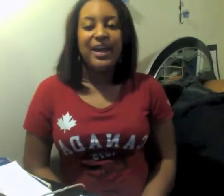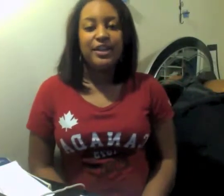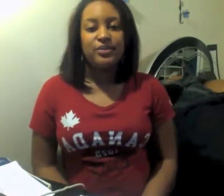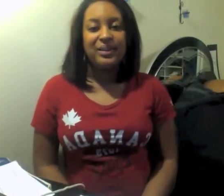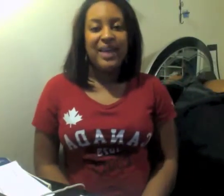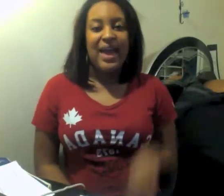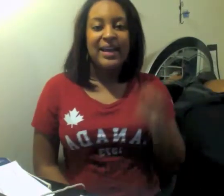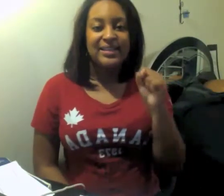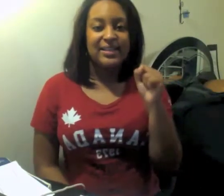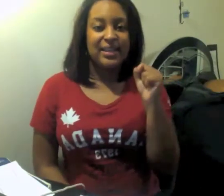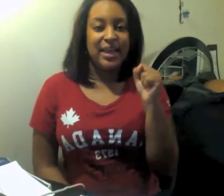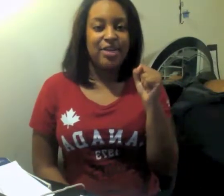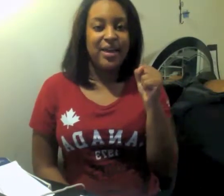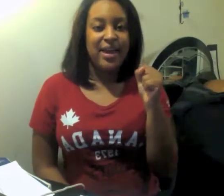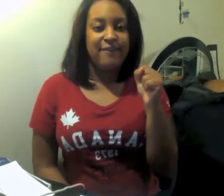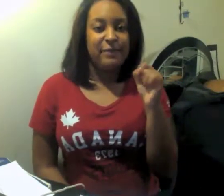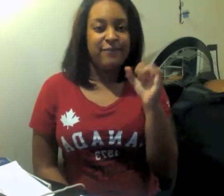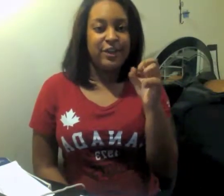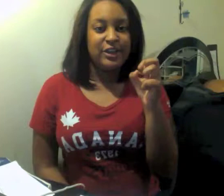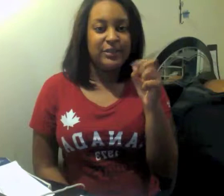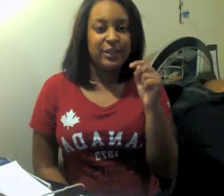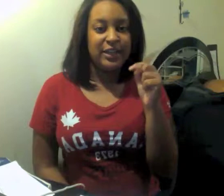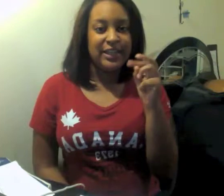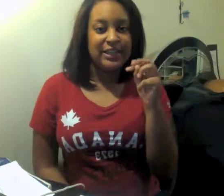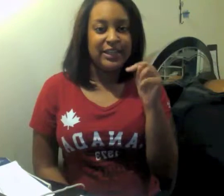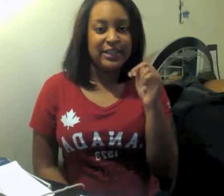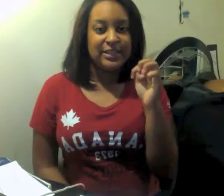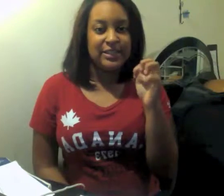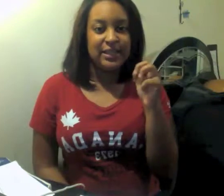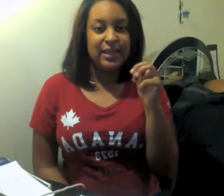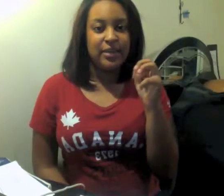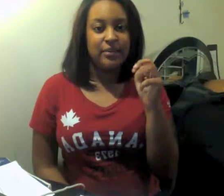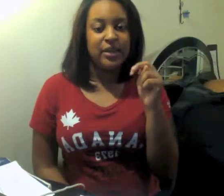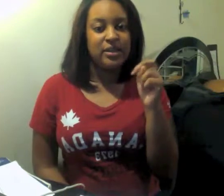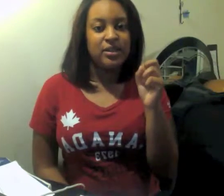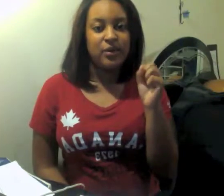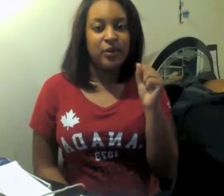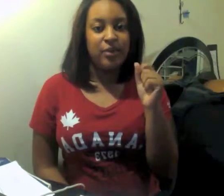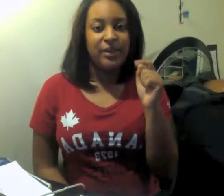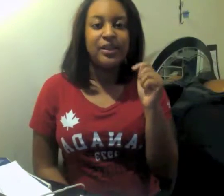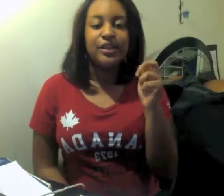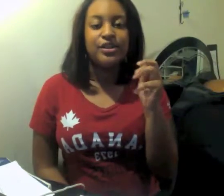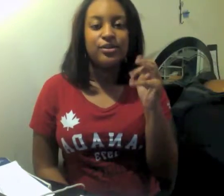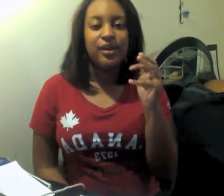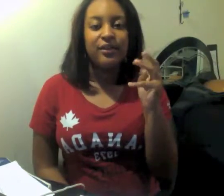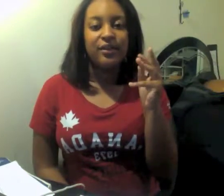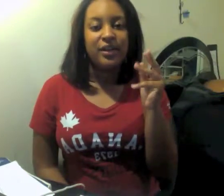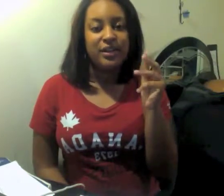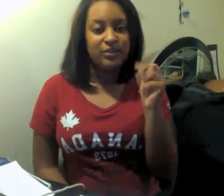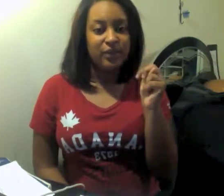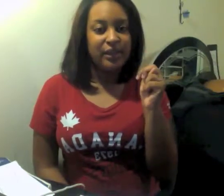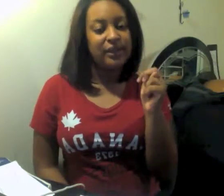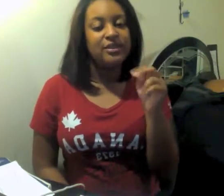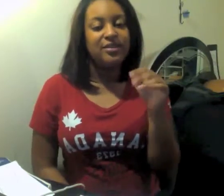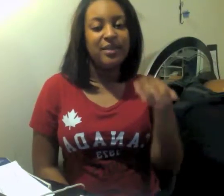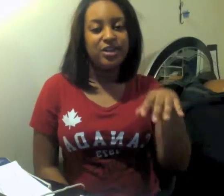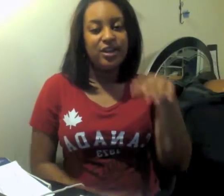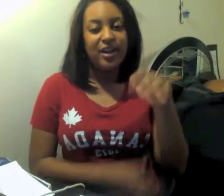is relaxed. Like, you can't be fingerspelling like this because it won't be clear to whoever is reading. So make sure your hand